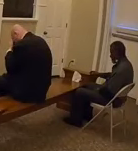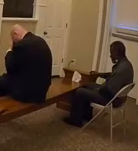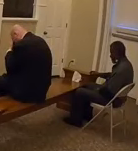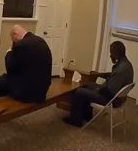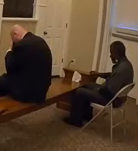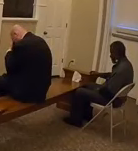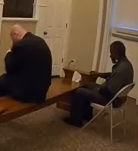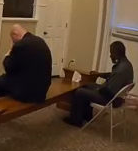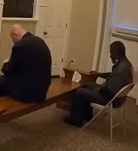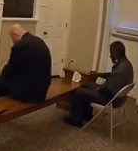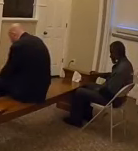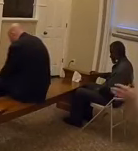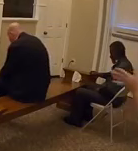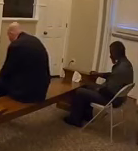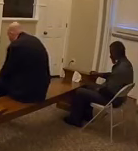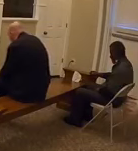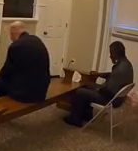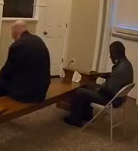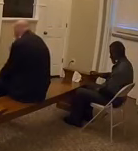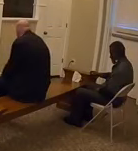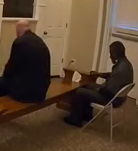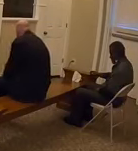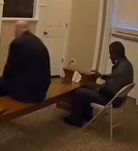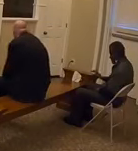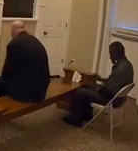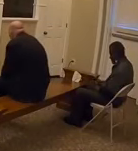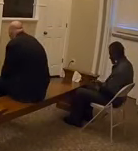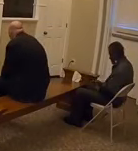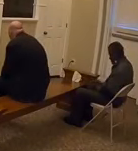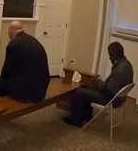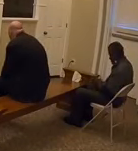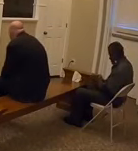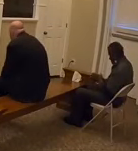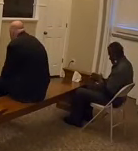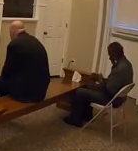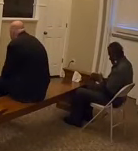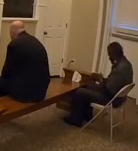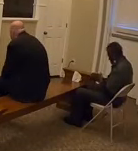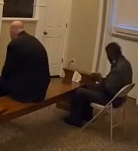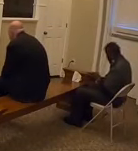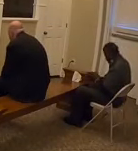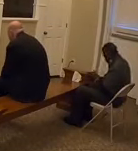give you glory. Jesus, I love you, Lord. Hallelujah.